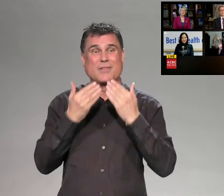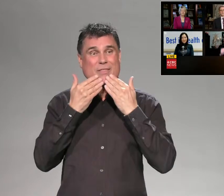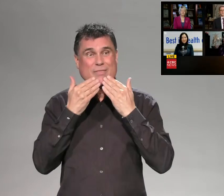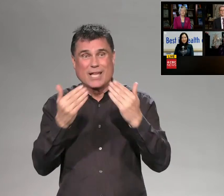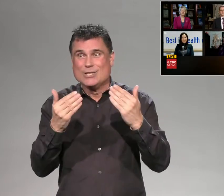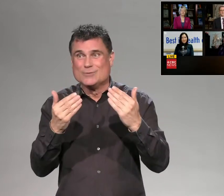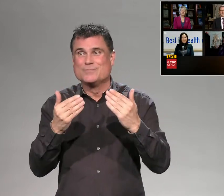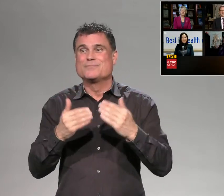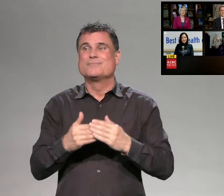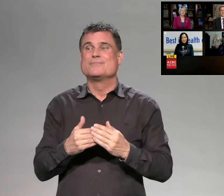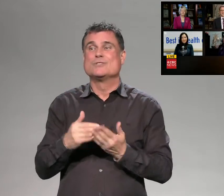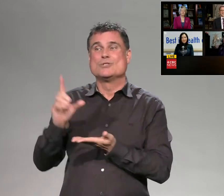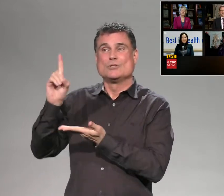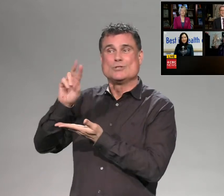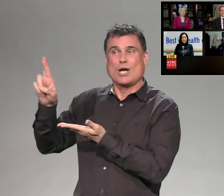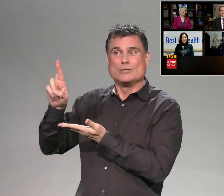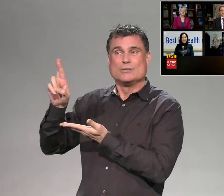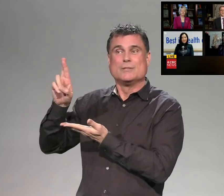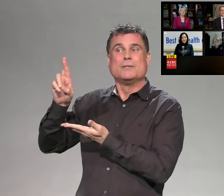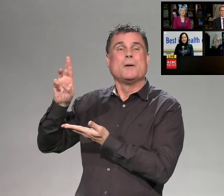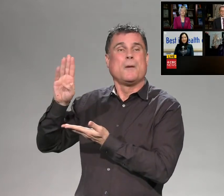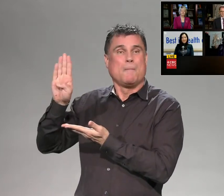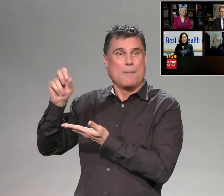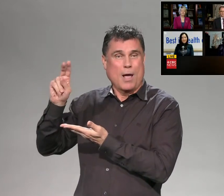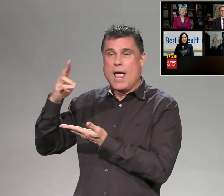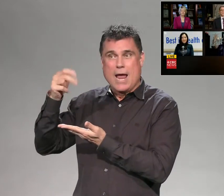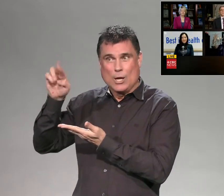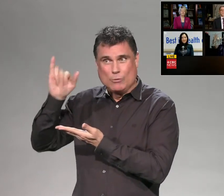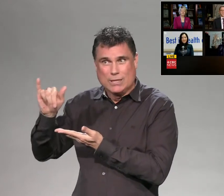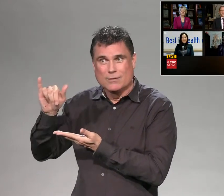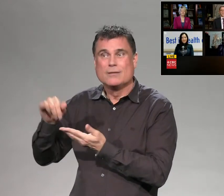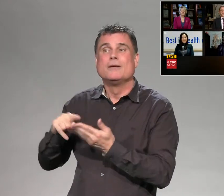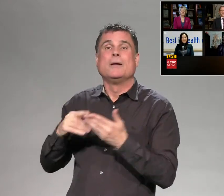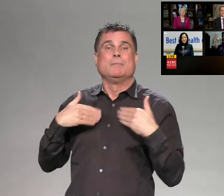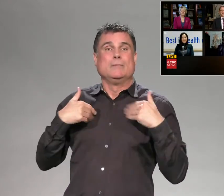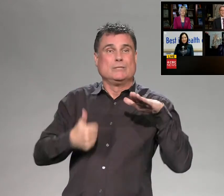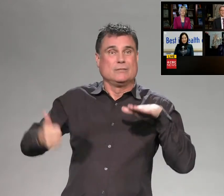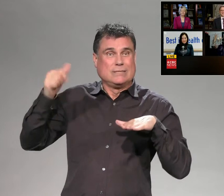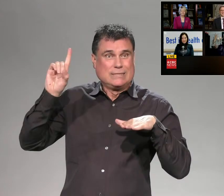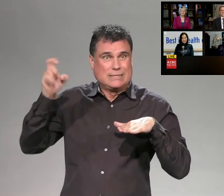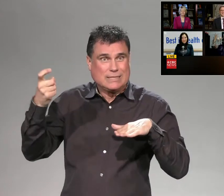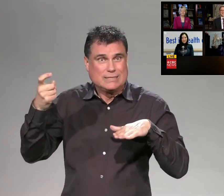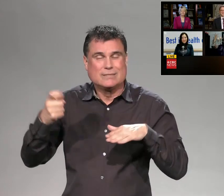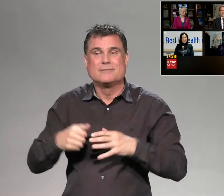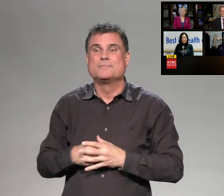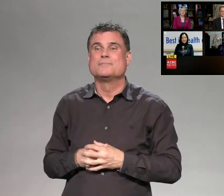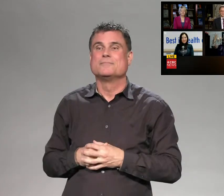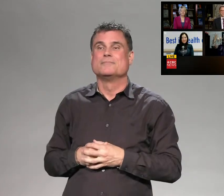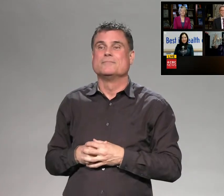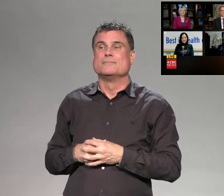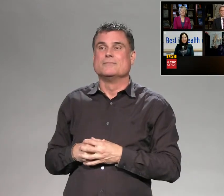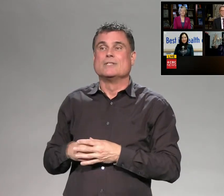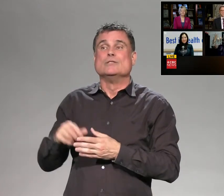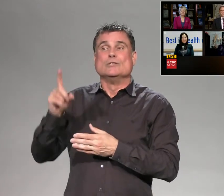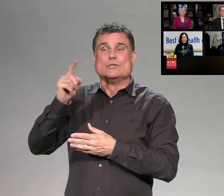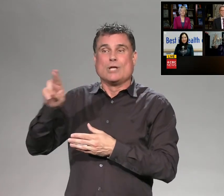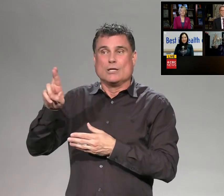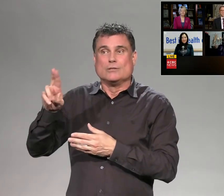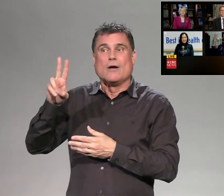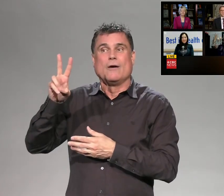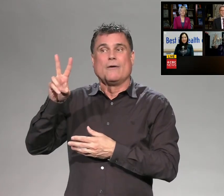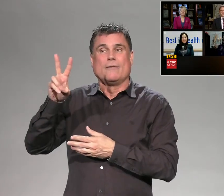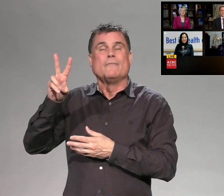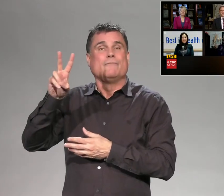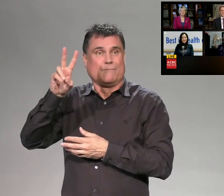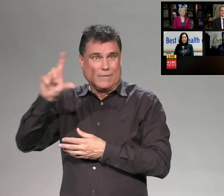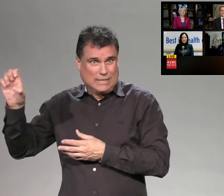Bonnie Henry, Minister Adrian Dix, Dr. Shannon McDonald, Dr. Victoria Lee, and Professor Mahesh Nagarajan. If you still have questions